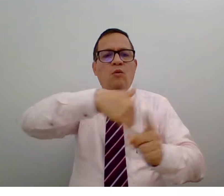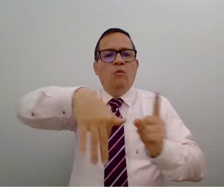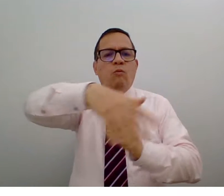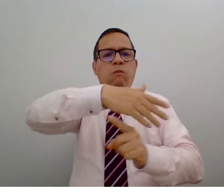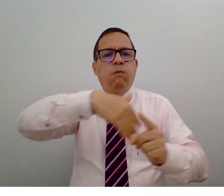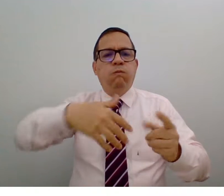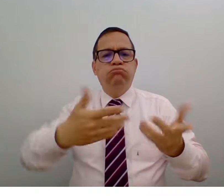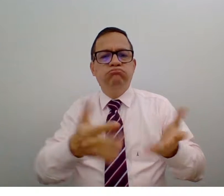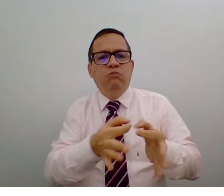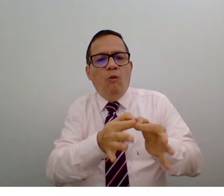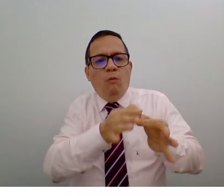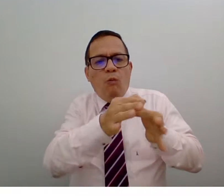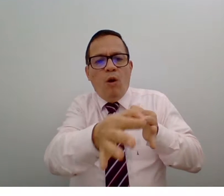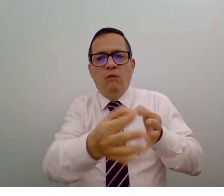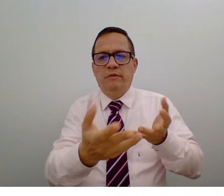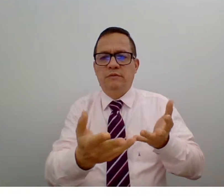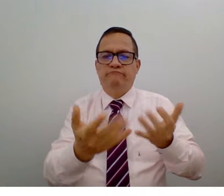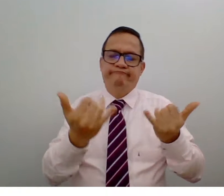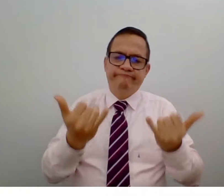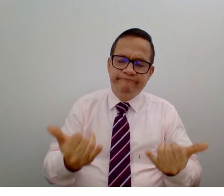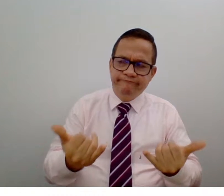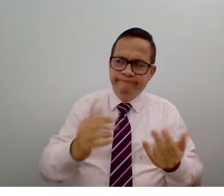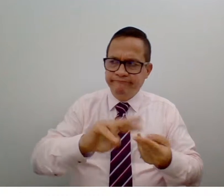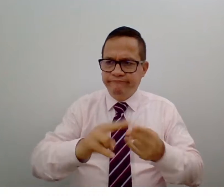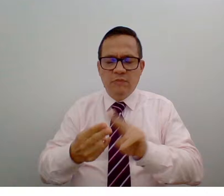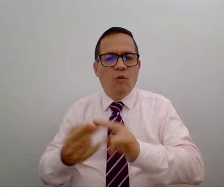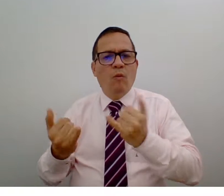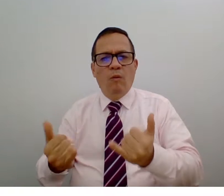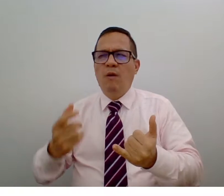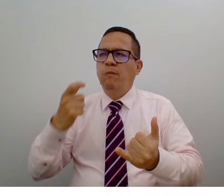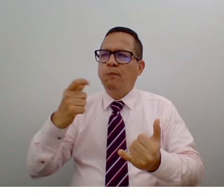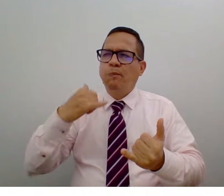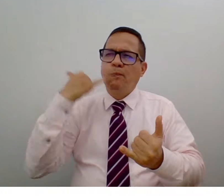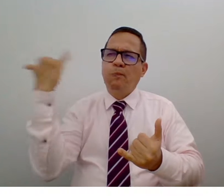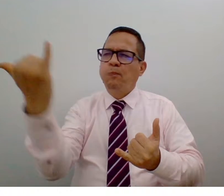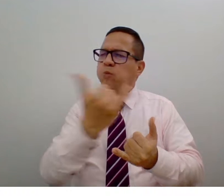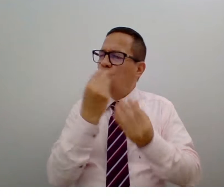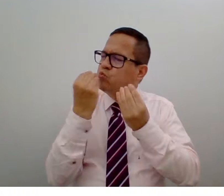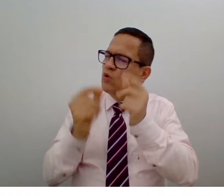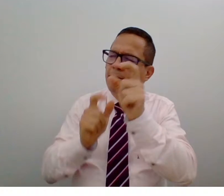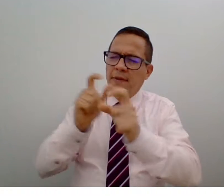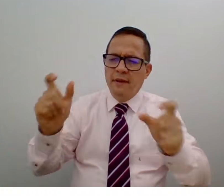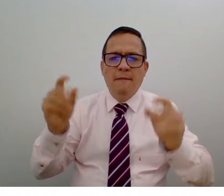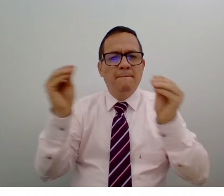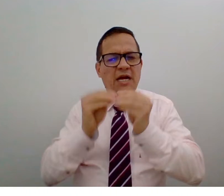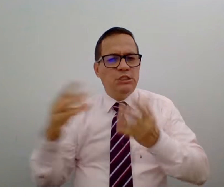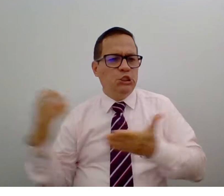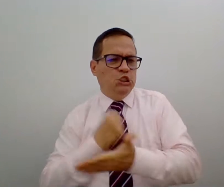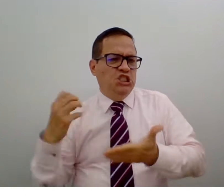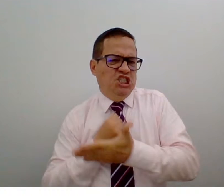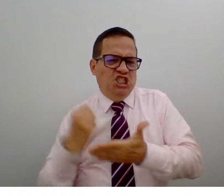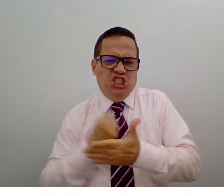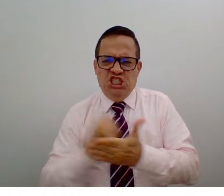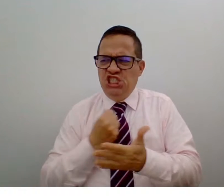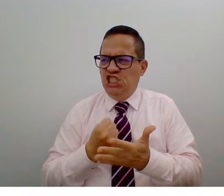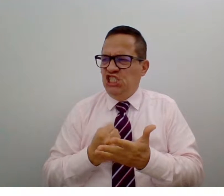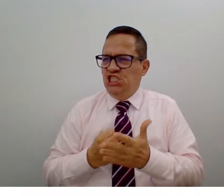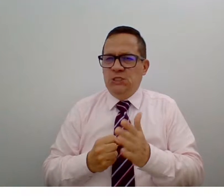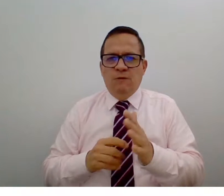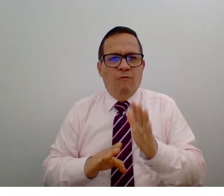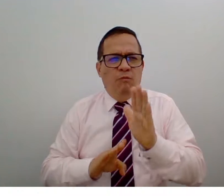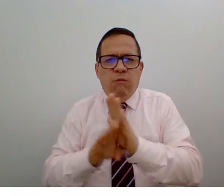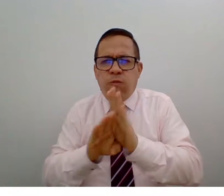consequences in a town. Nowadays, overpopulation and consumerism has accelerated the development